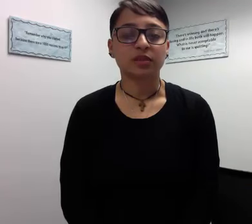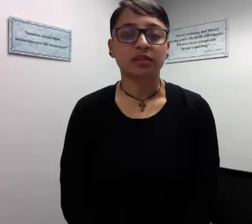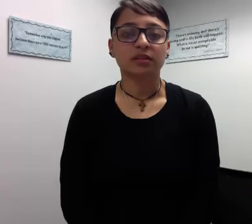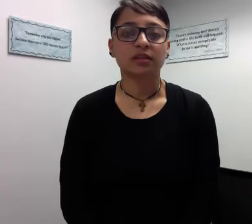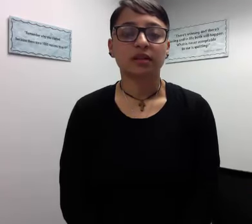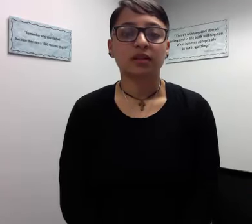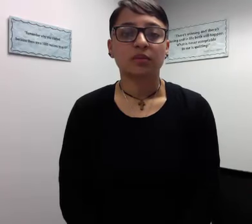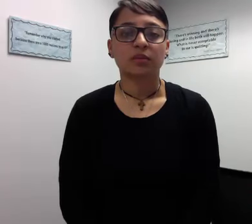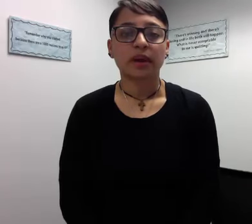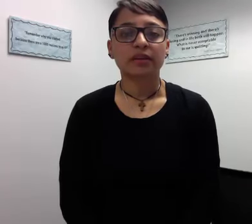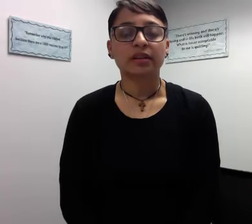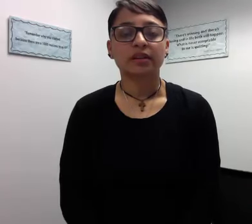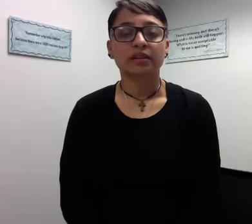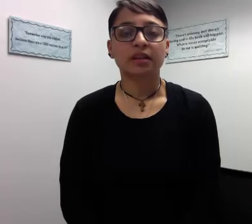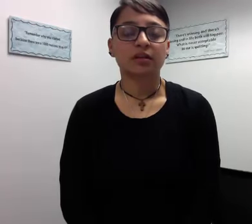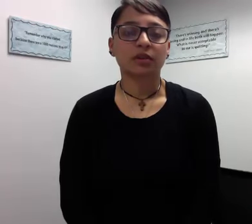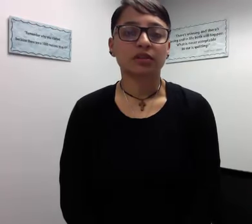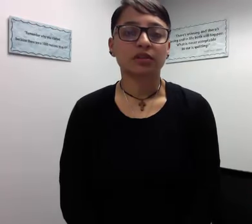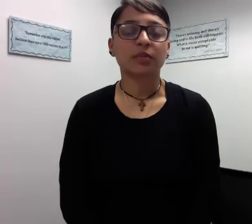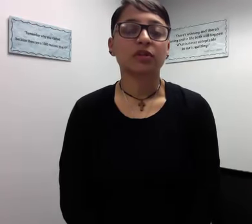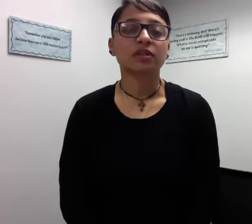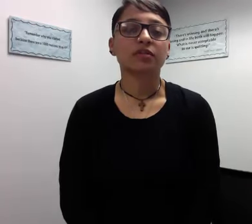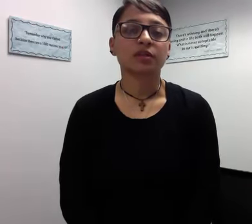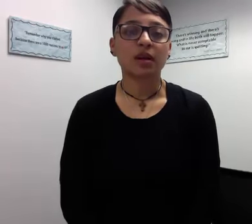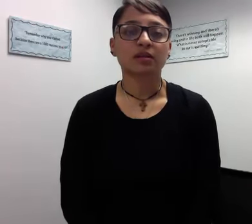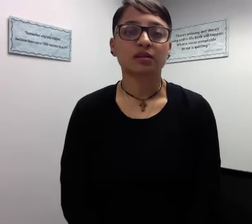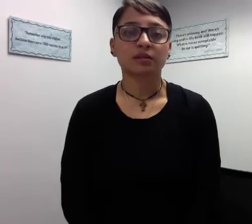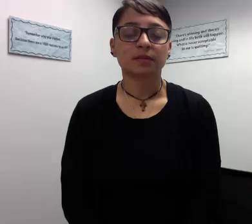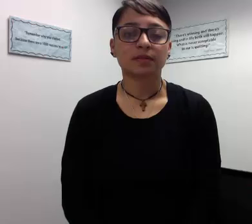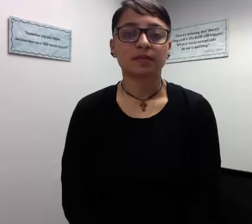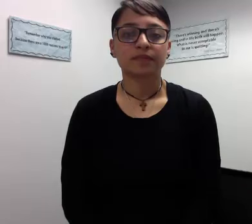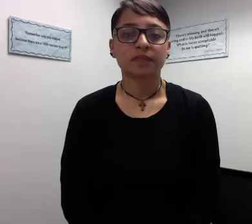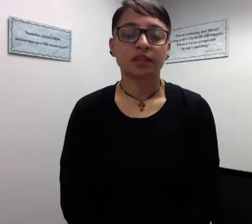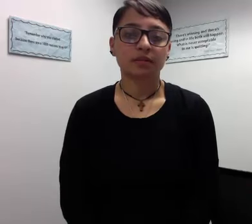management, preparedness, and emergency responses.